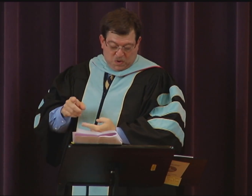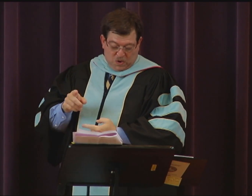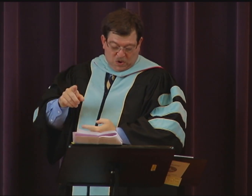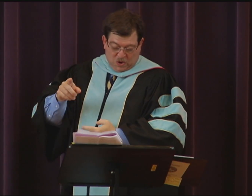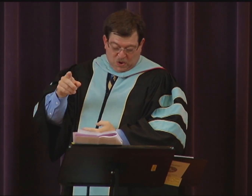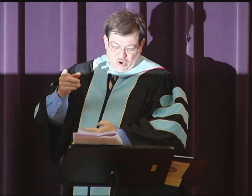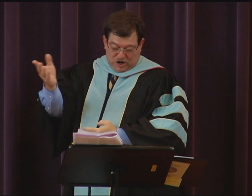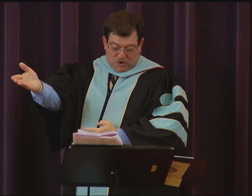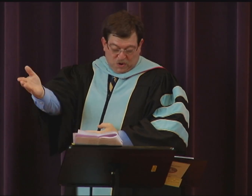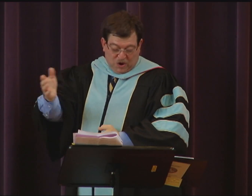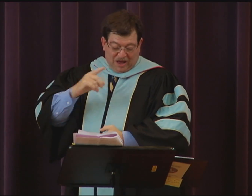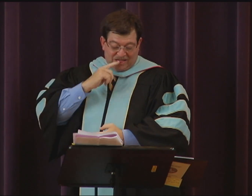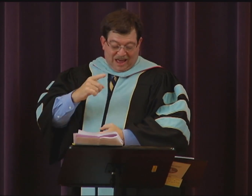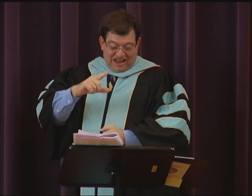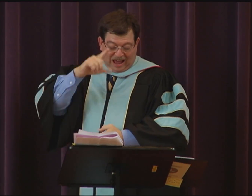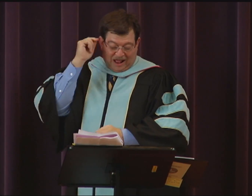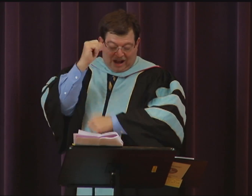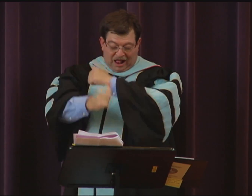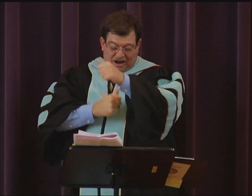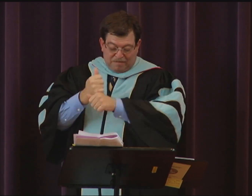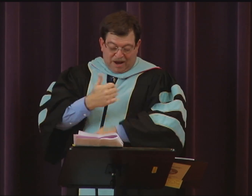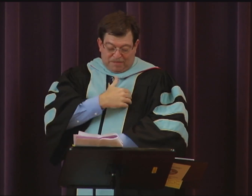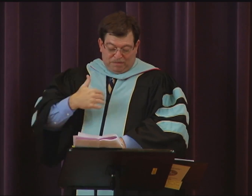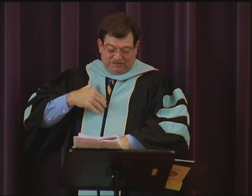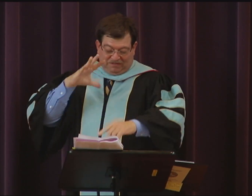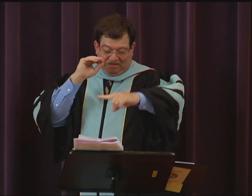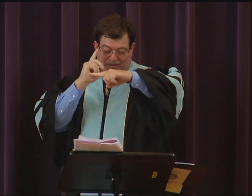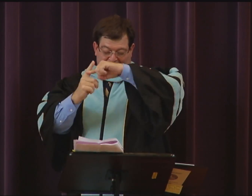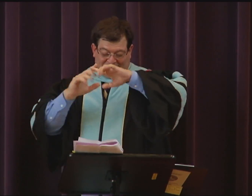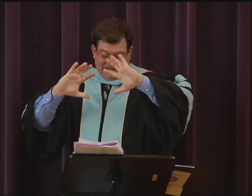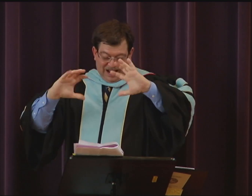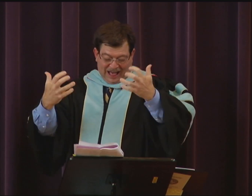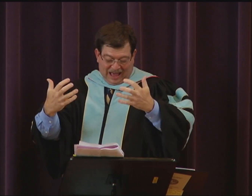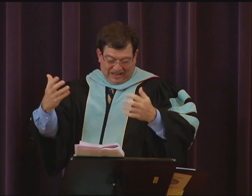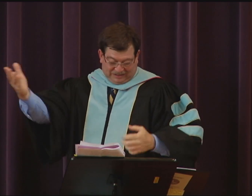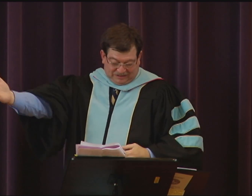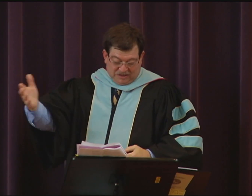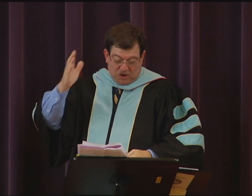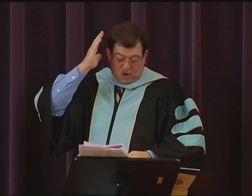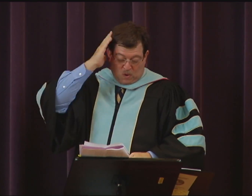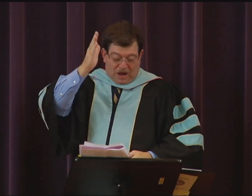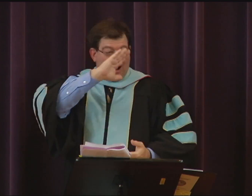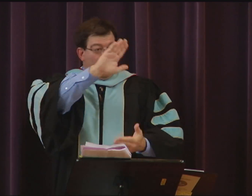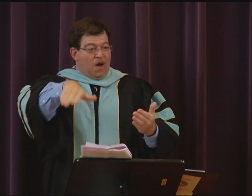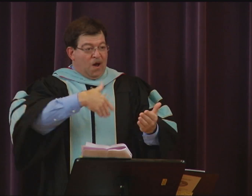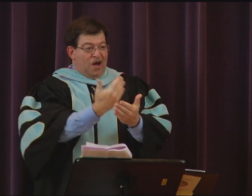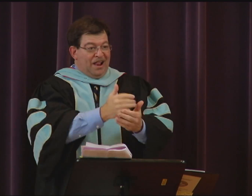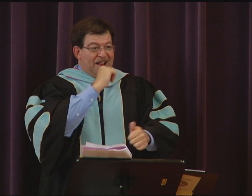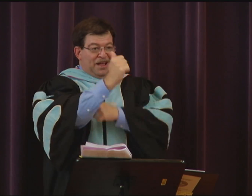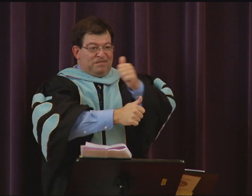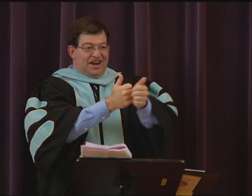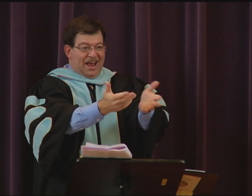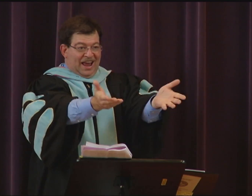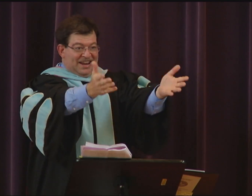presenting to you the Gallaudet alumni members of the 50-plus class years to